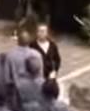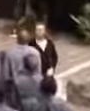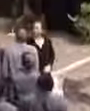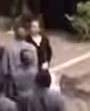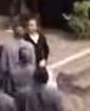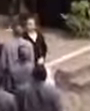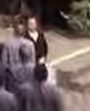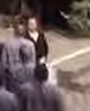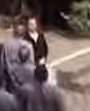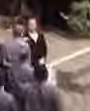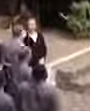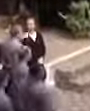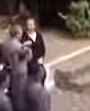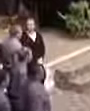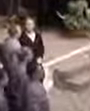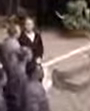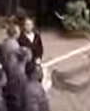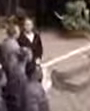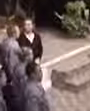Rise, face.